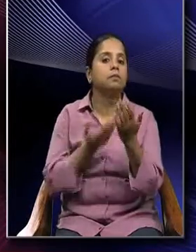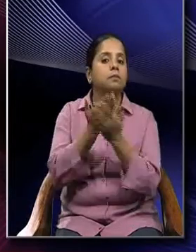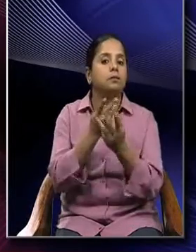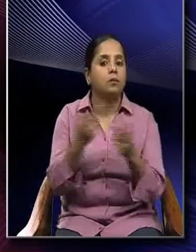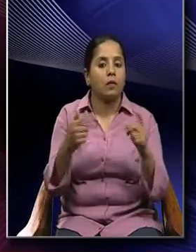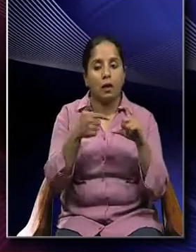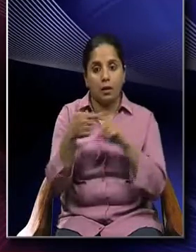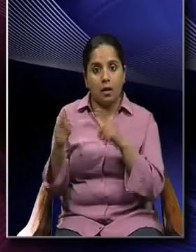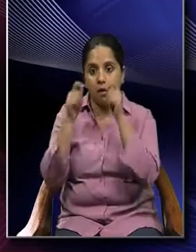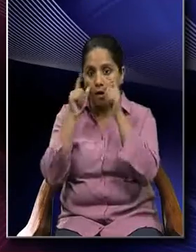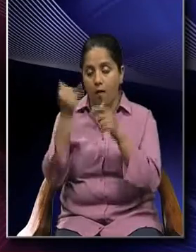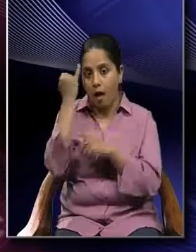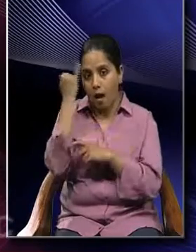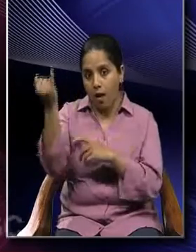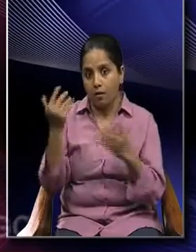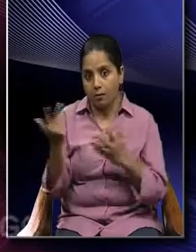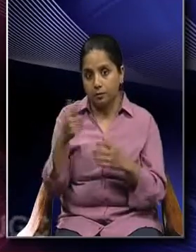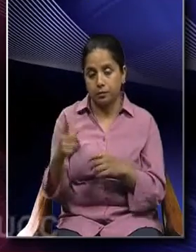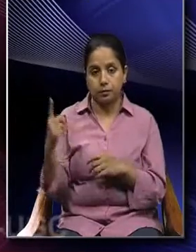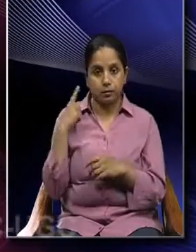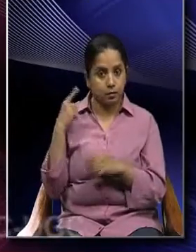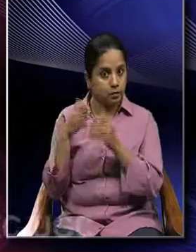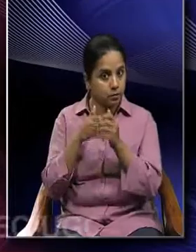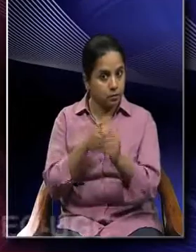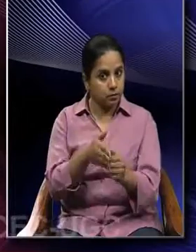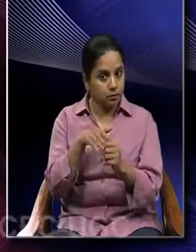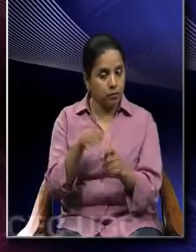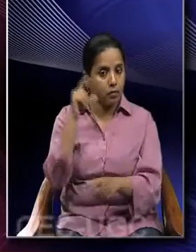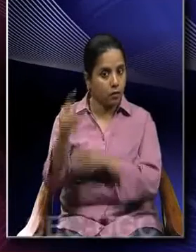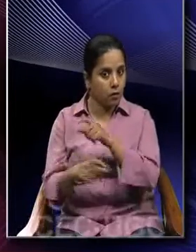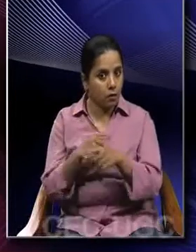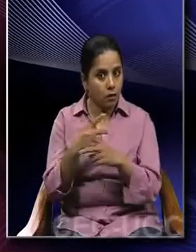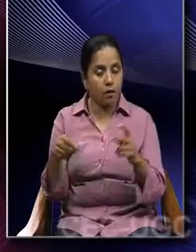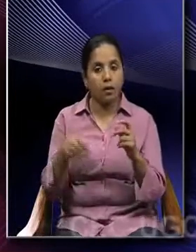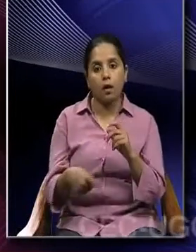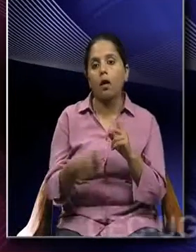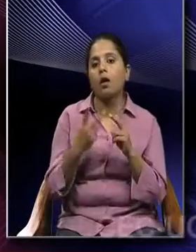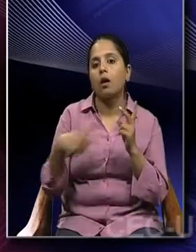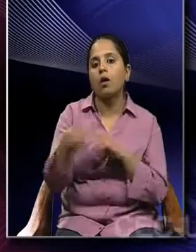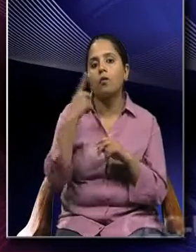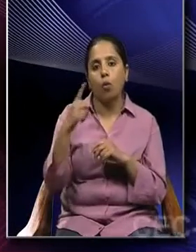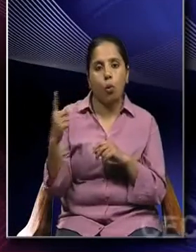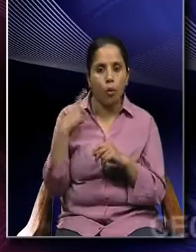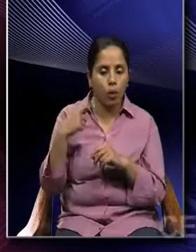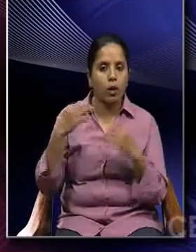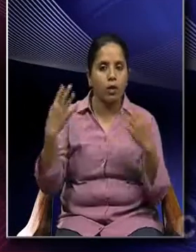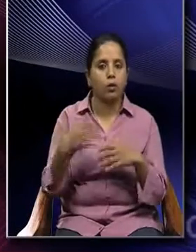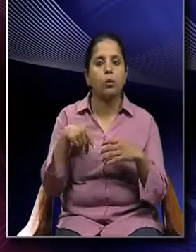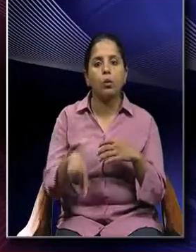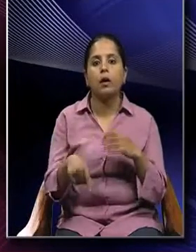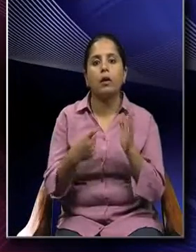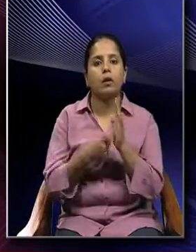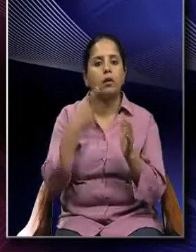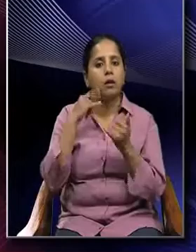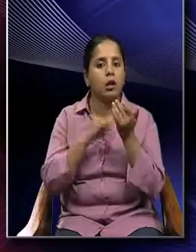Eastern awakening idea is a leadership which is called as corporate Rishi leadership, towards the new age of Rishi managers.